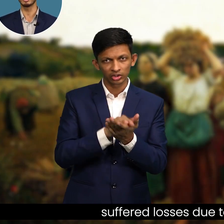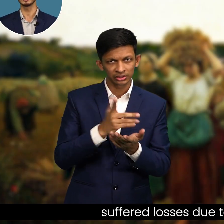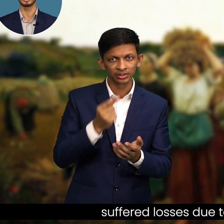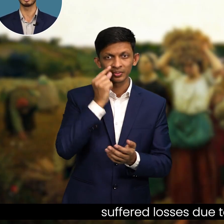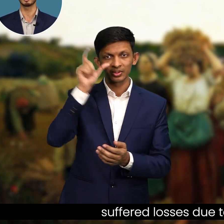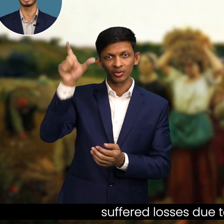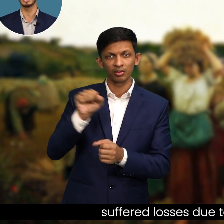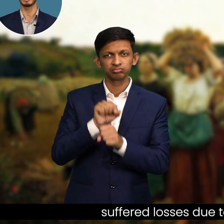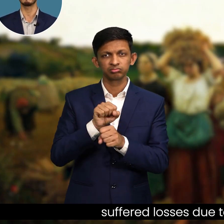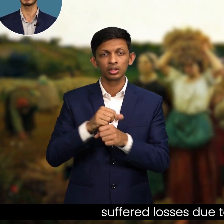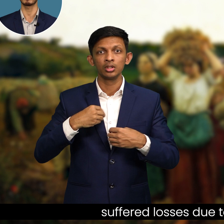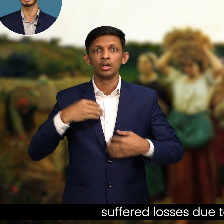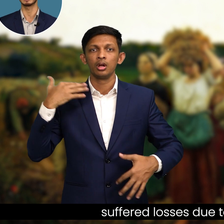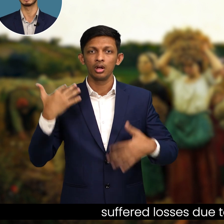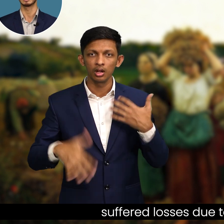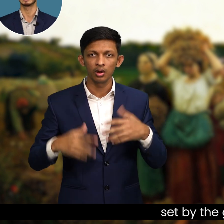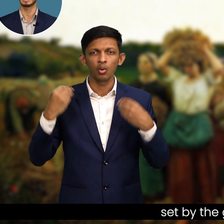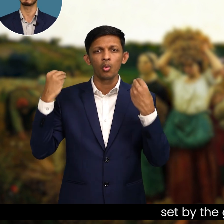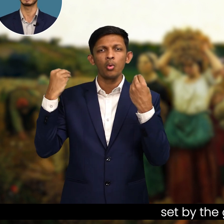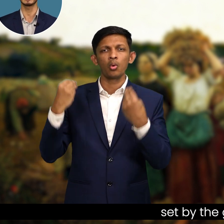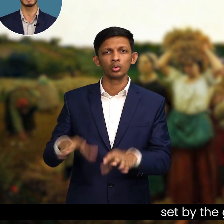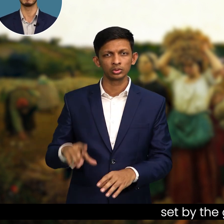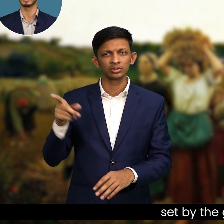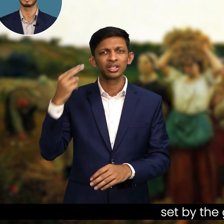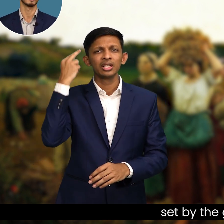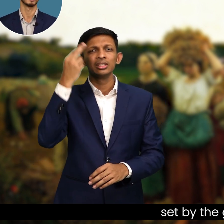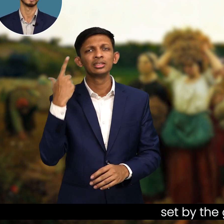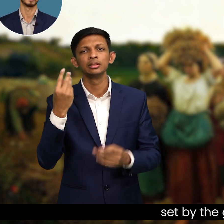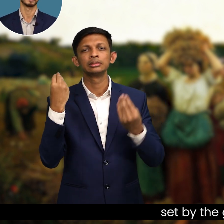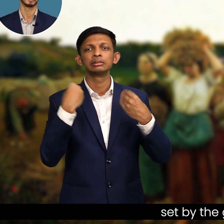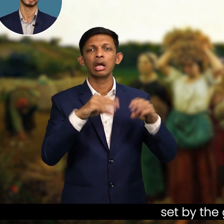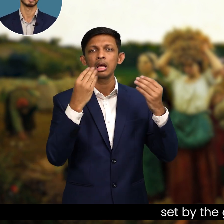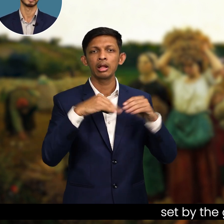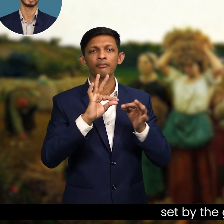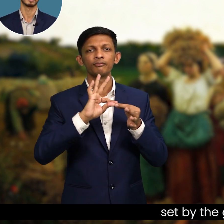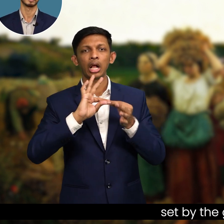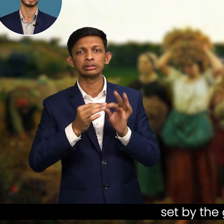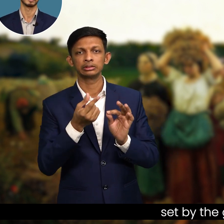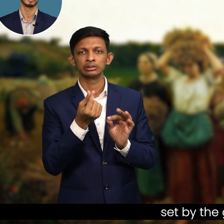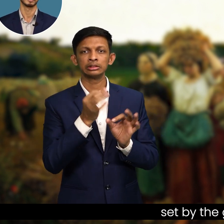suffered losses due to selling at fixed prices set by the government.